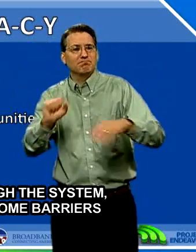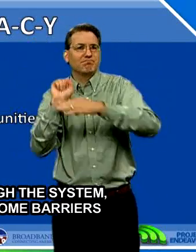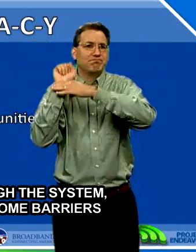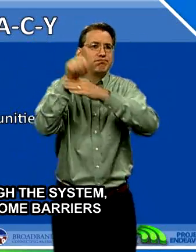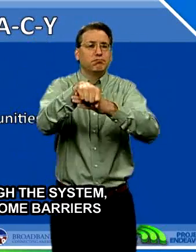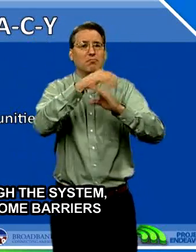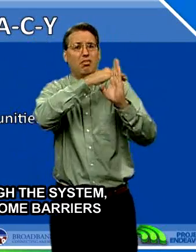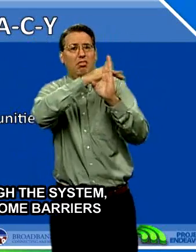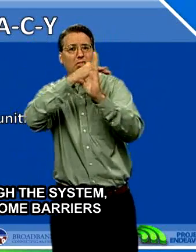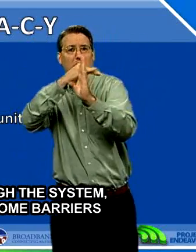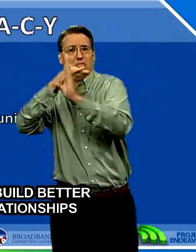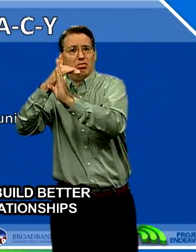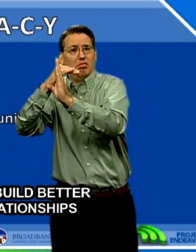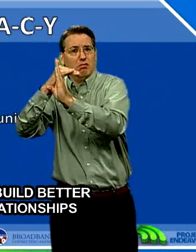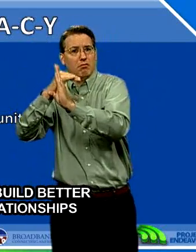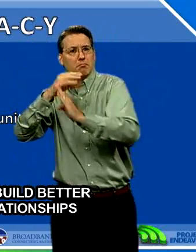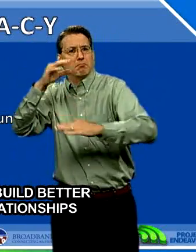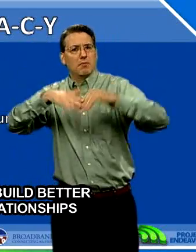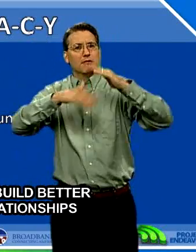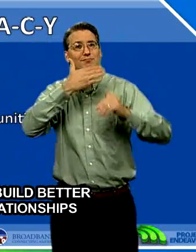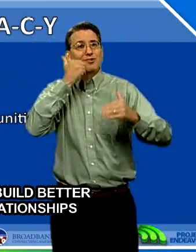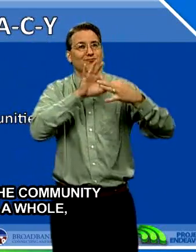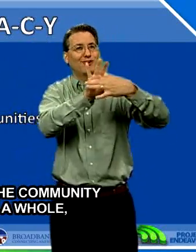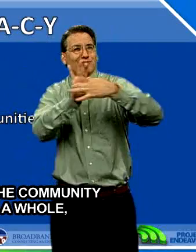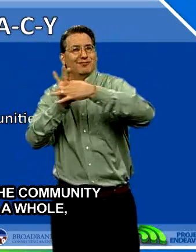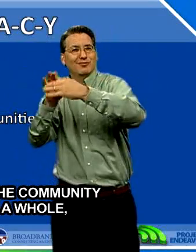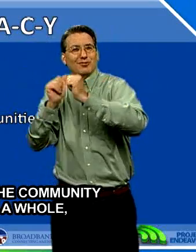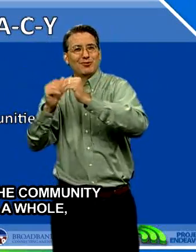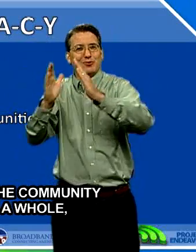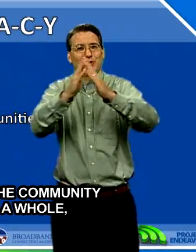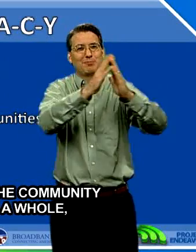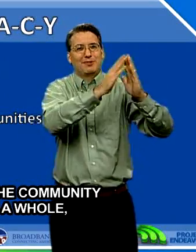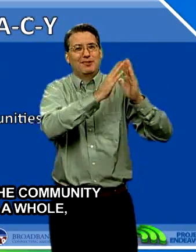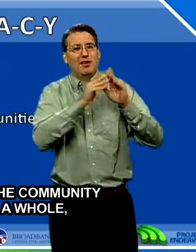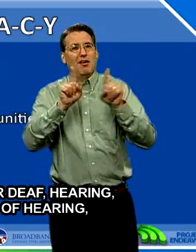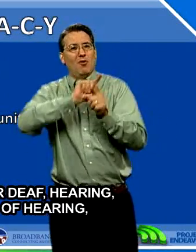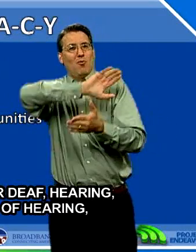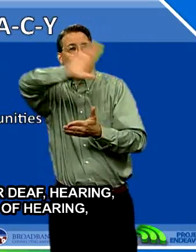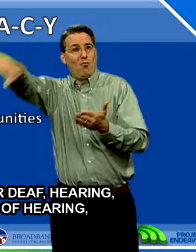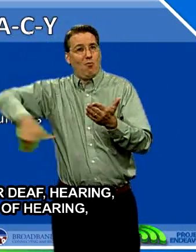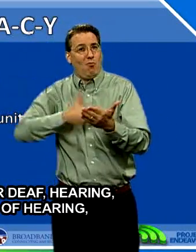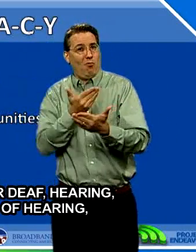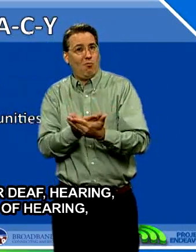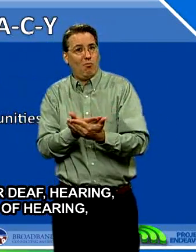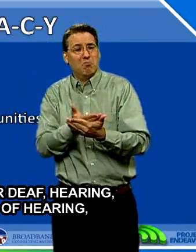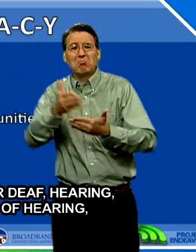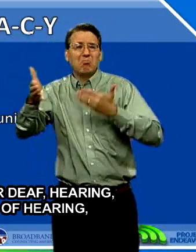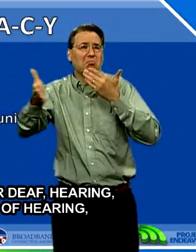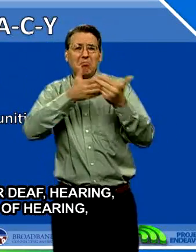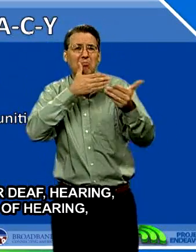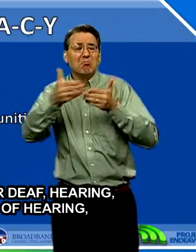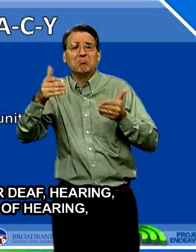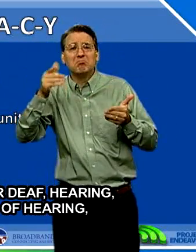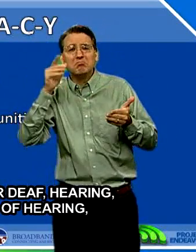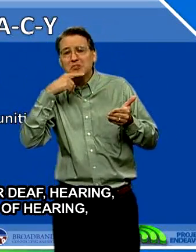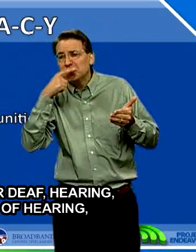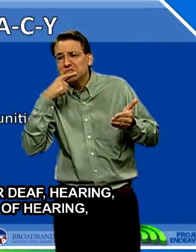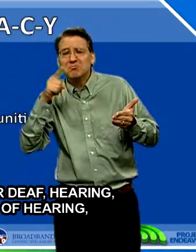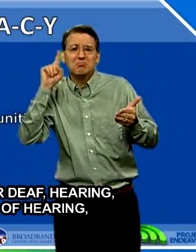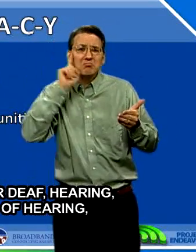overcome barriers, and build better relationships with the community as a whole, whether deaf, hearing, hard of